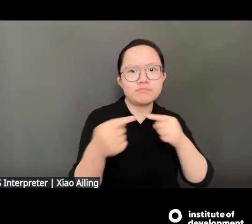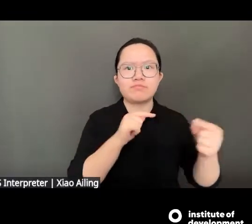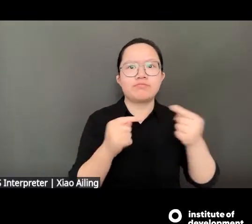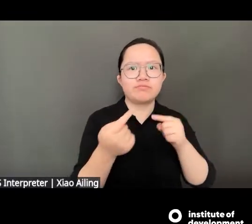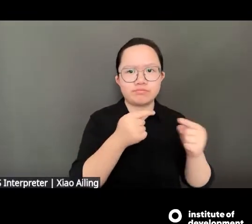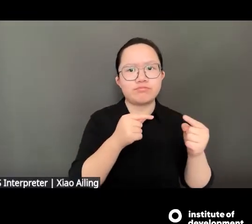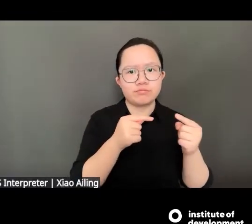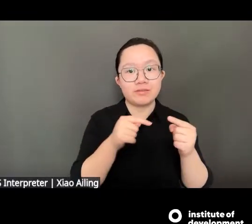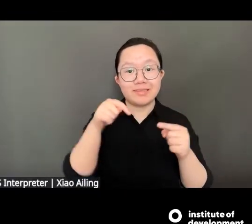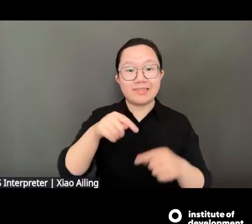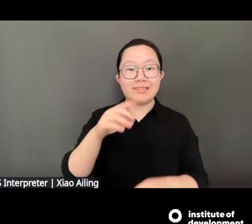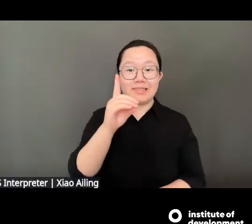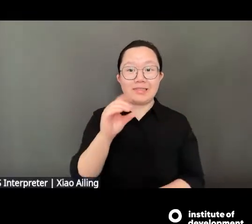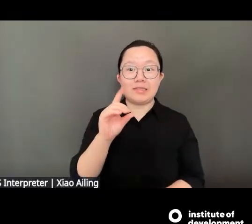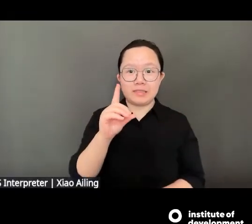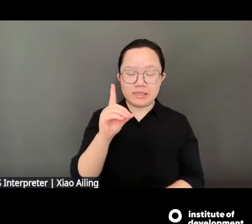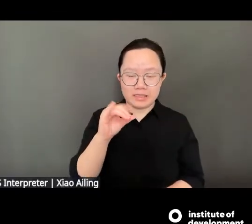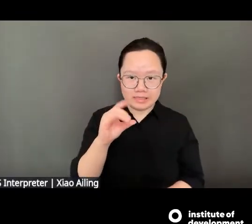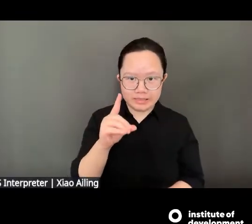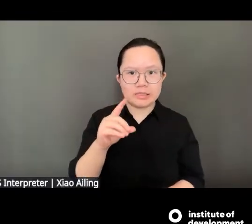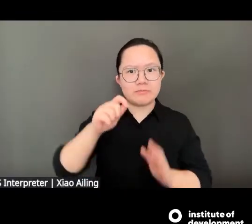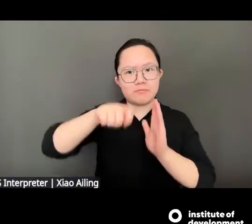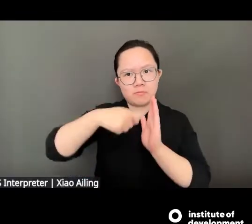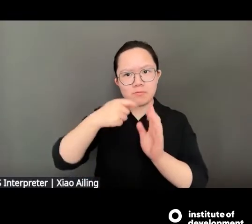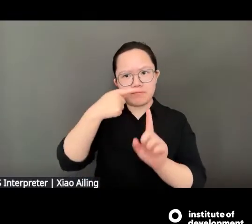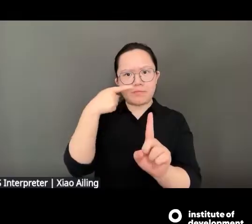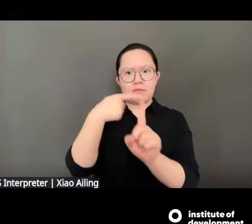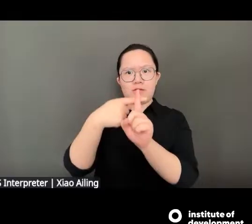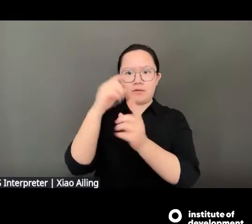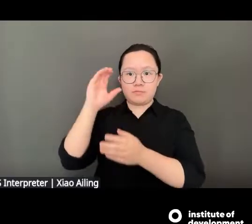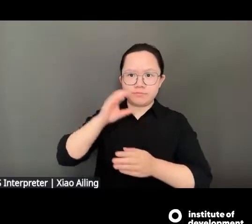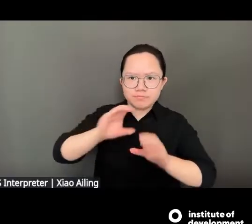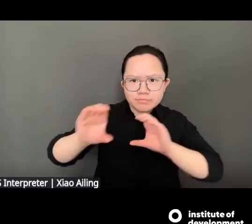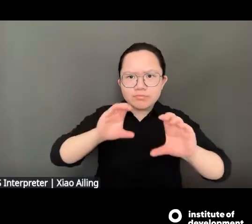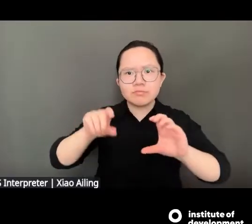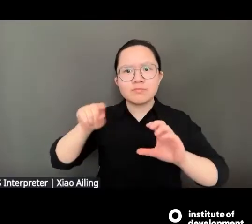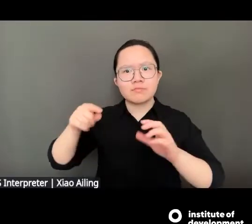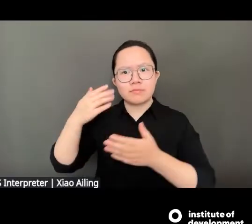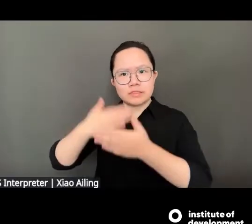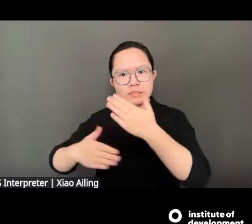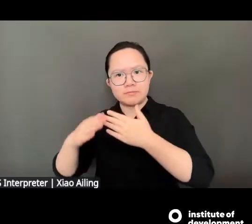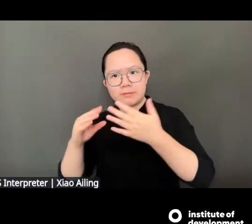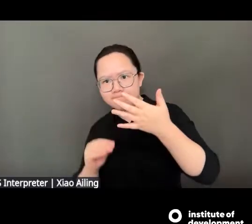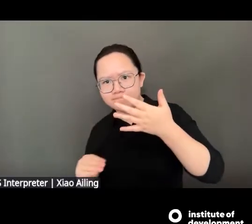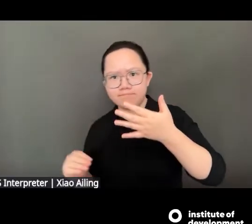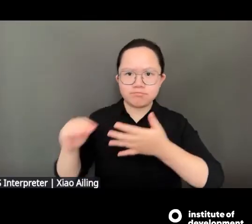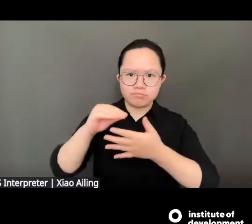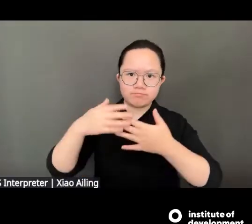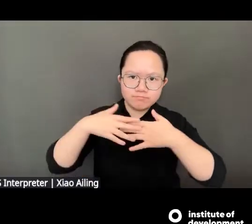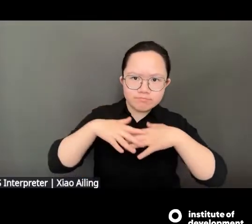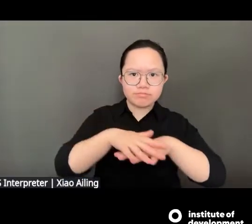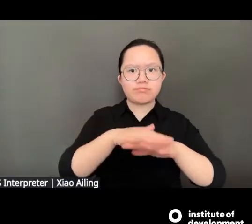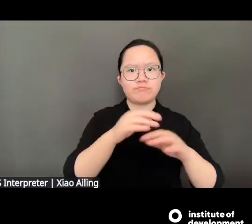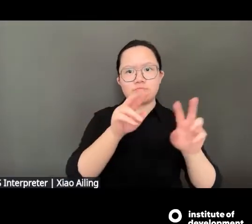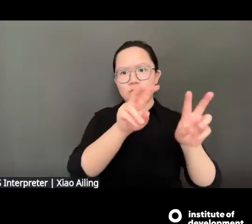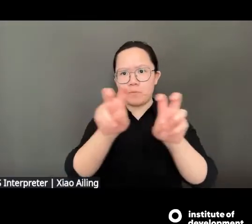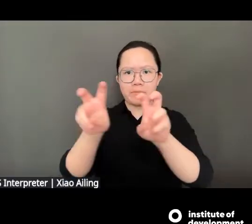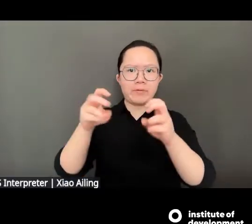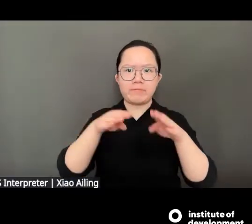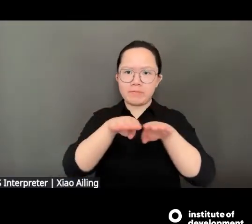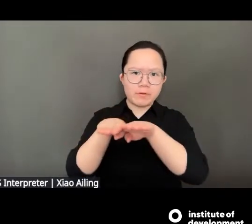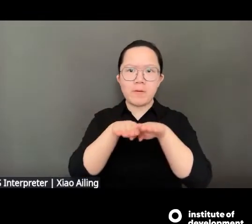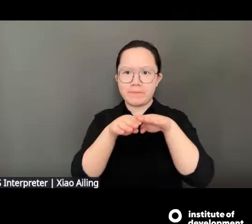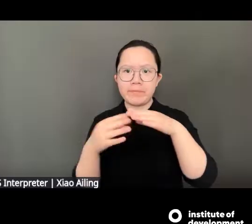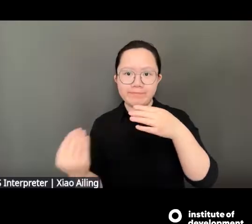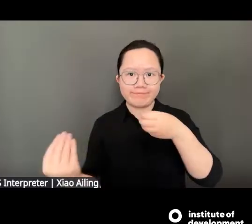expertise and OPD leadership are embedded within mainstream systems, important progress that we've done